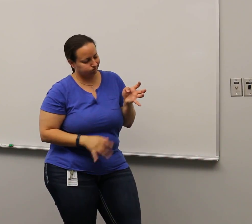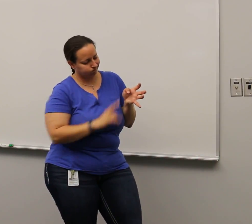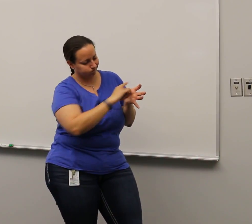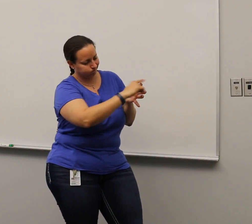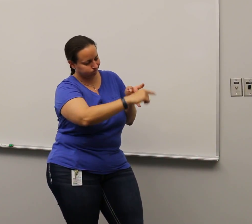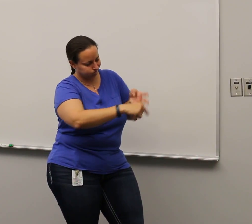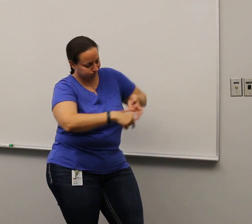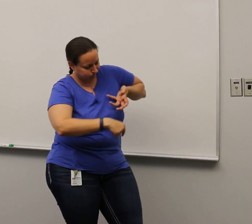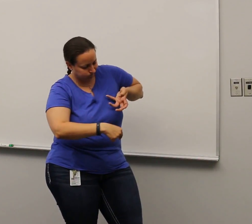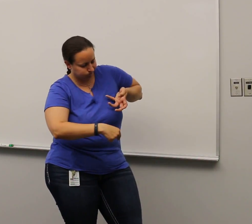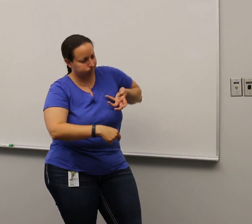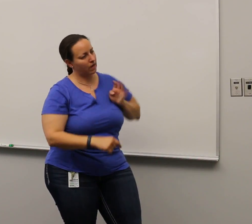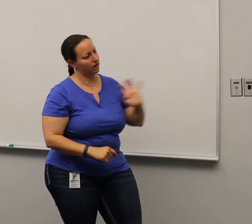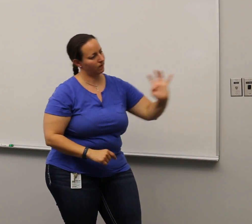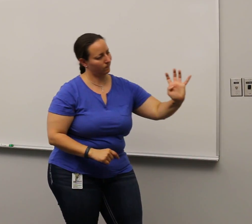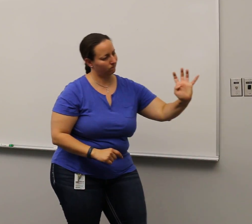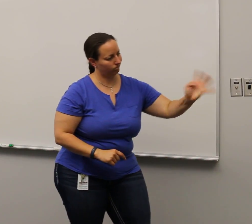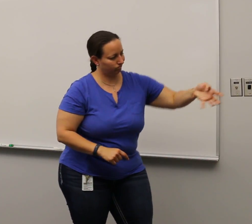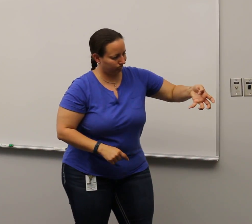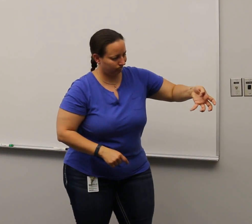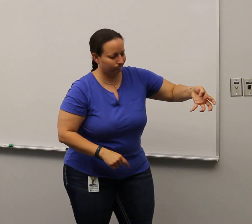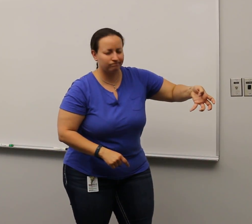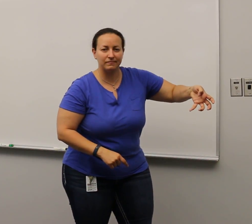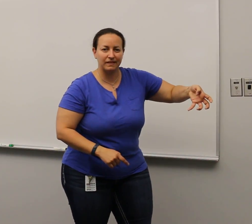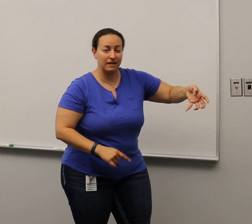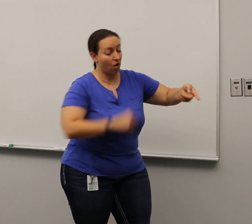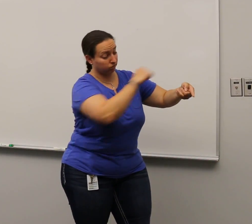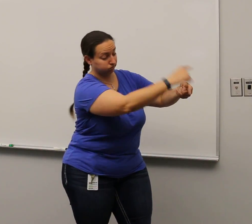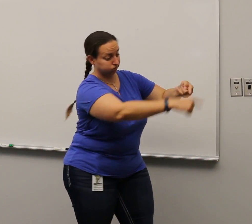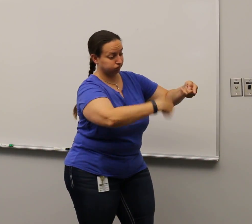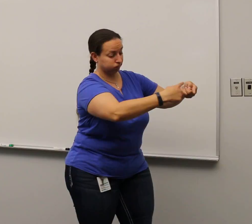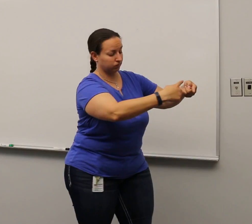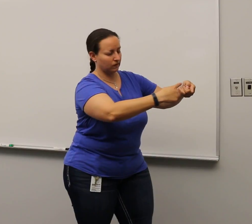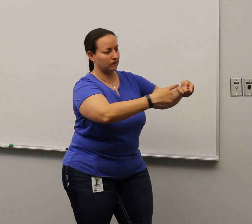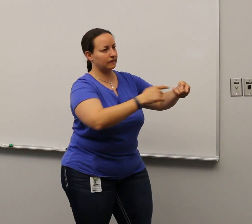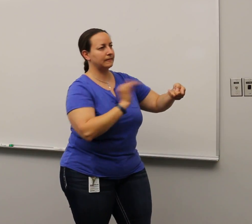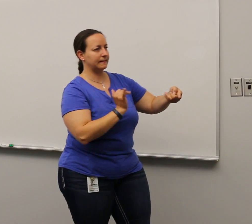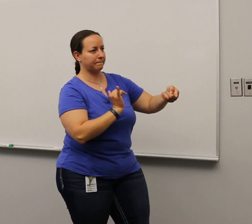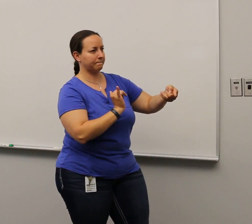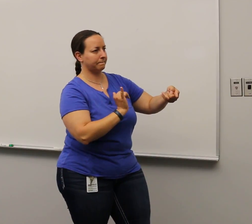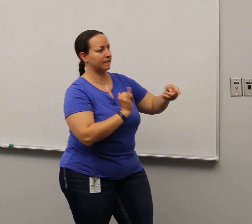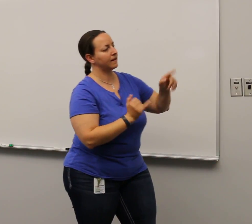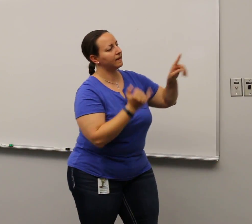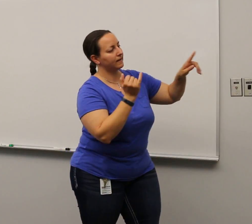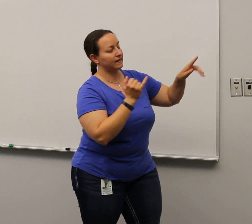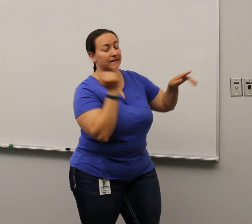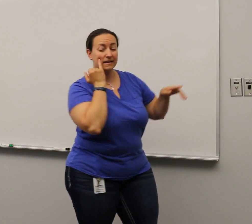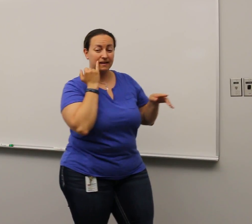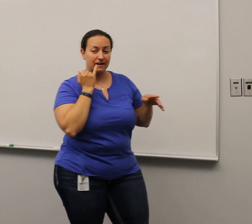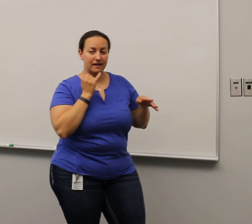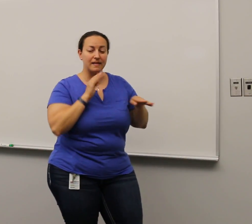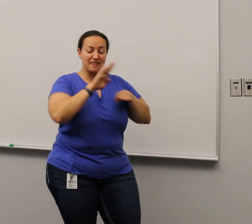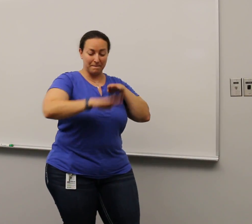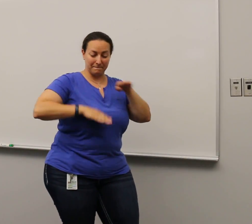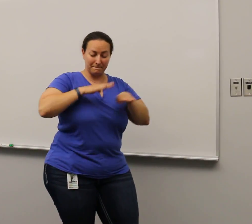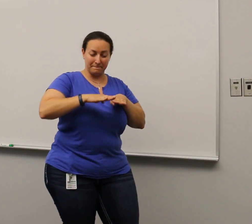similar relationship between the amount of spins in the rear tire versus the pedals. Now, we have little